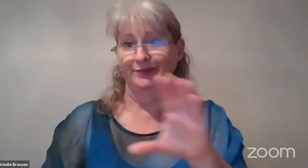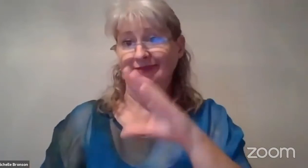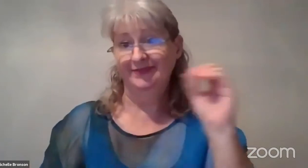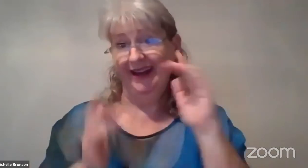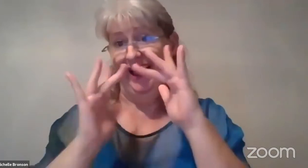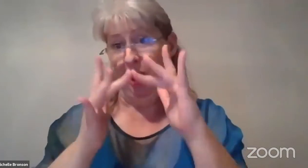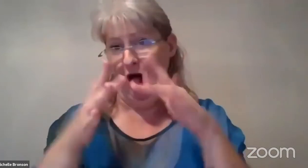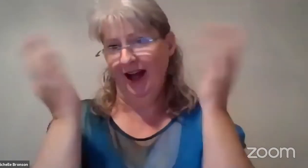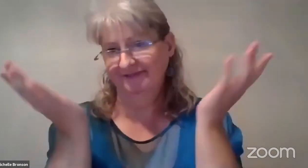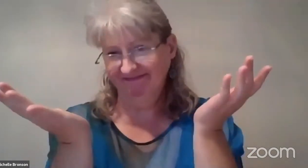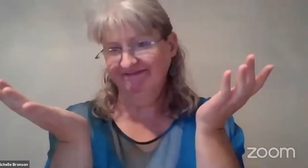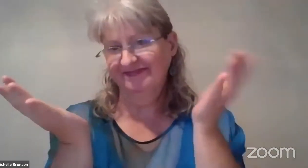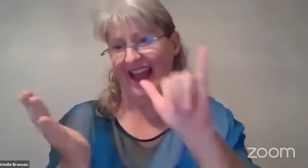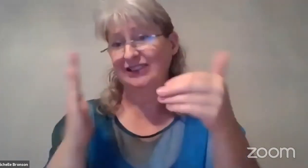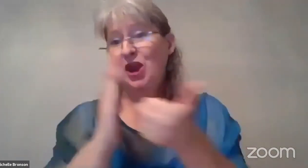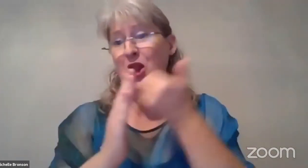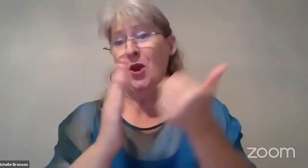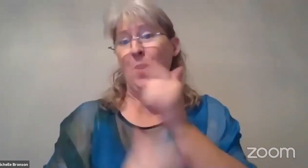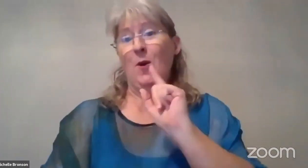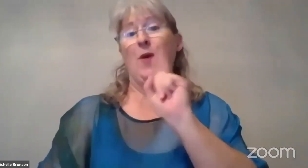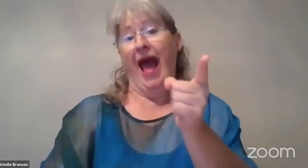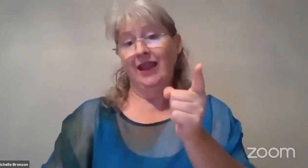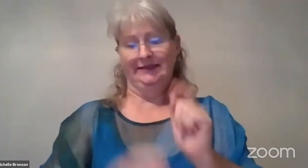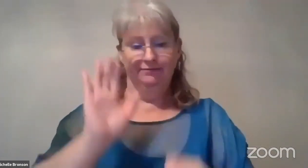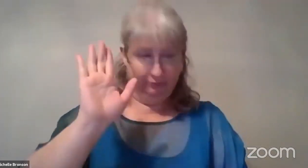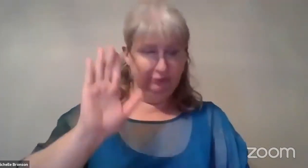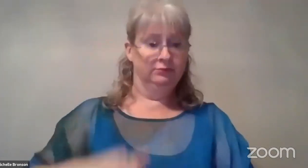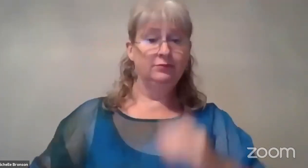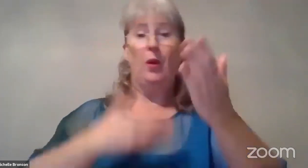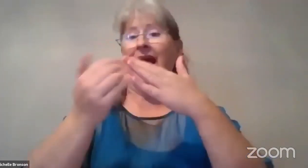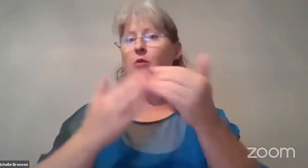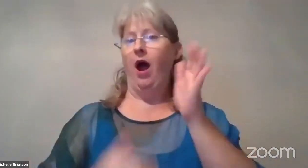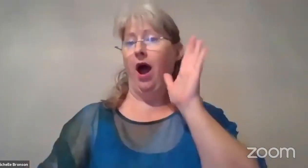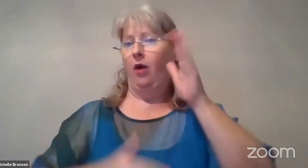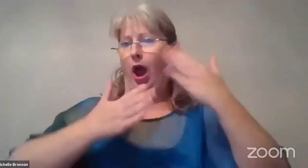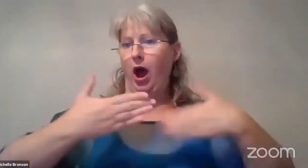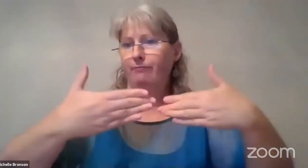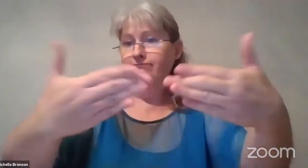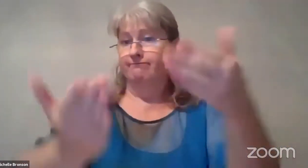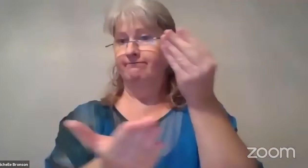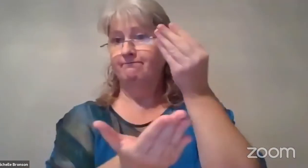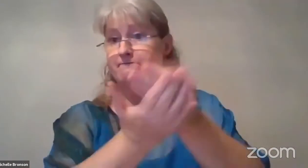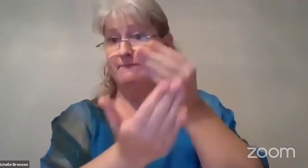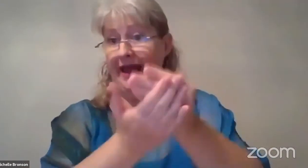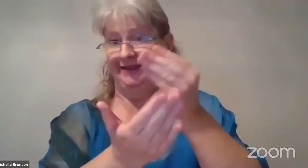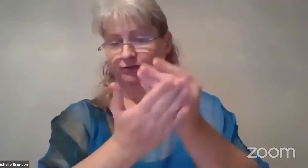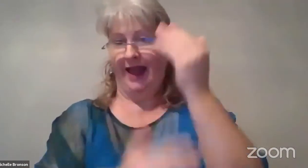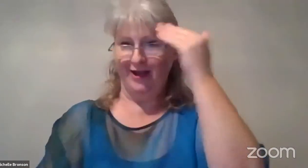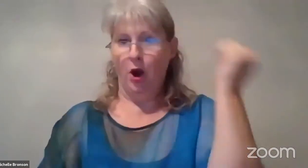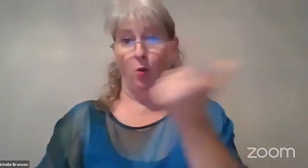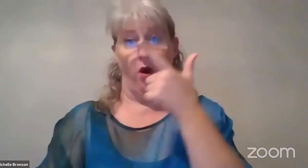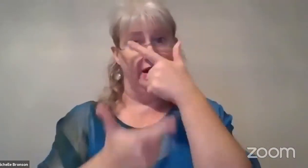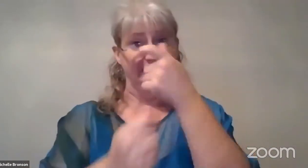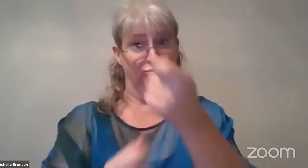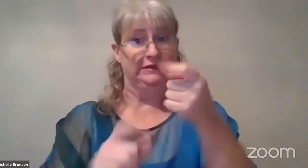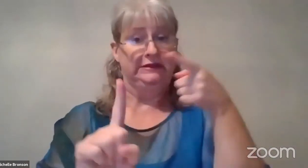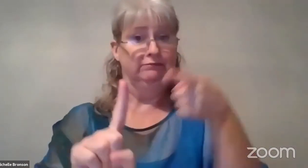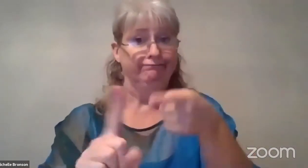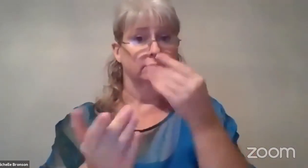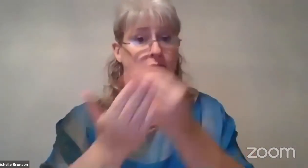There are many interpreters that are moving to working on Zoom and online, and that is a current